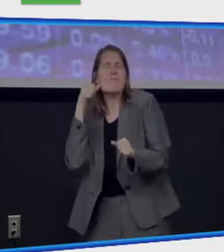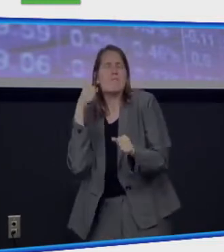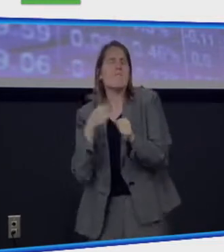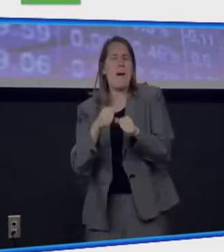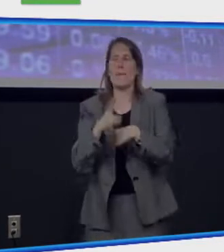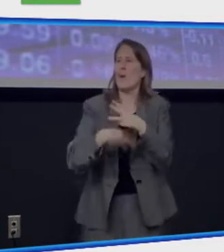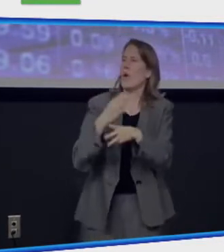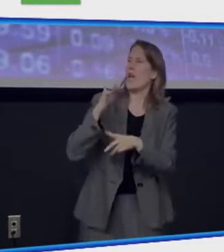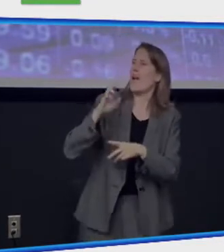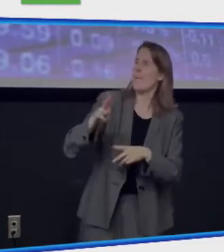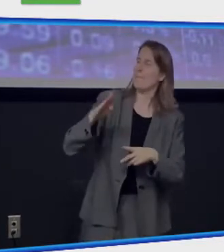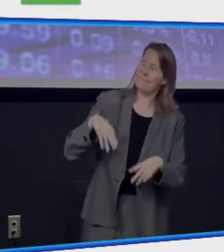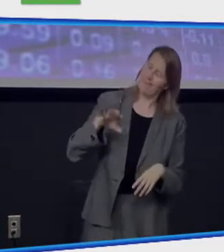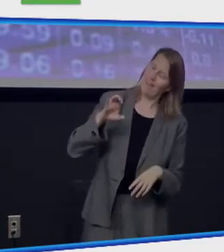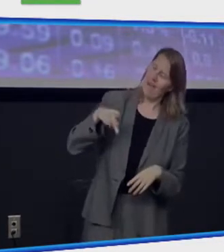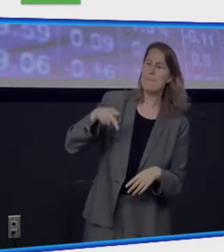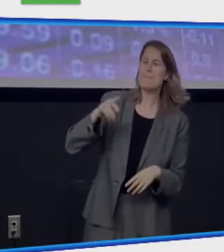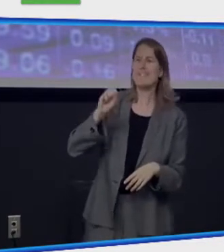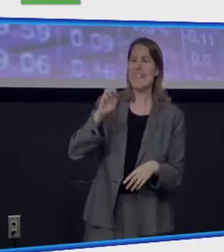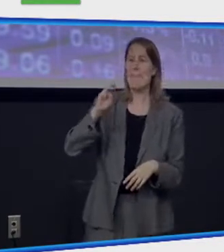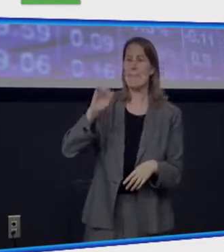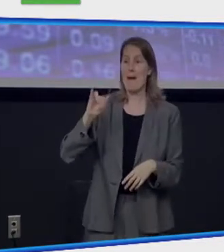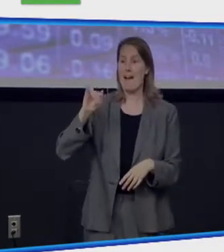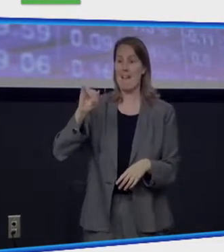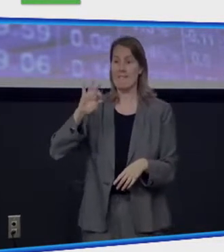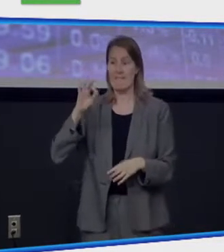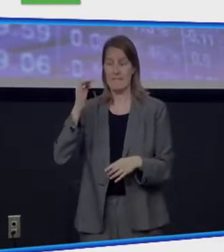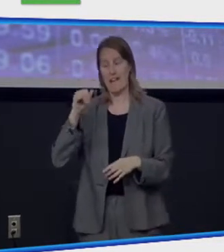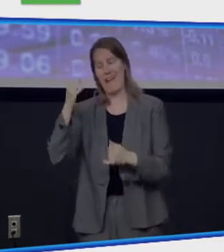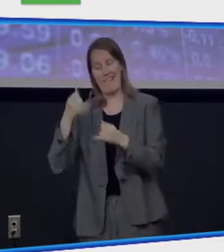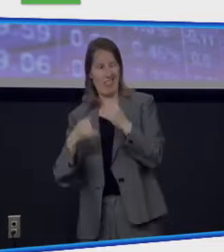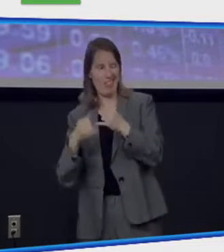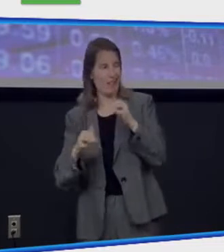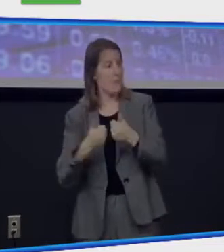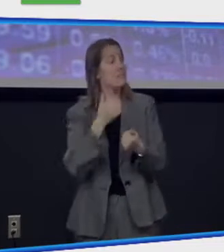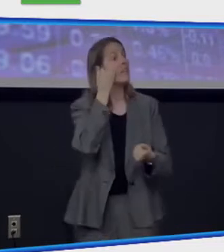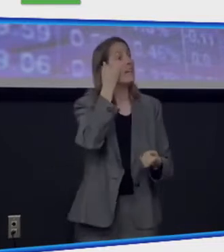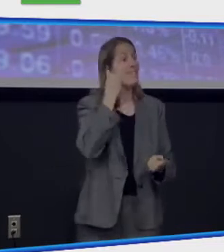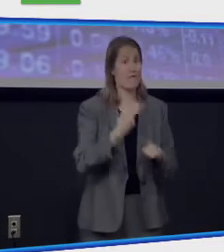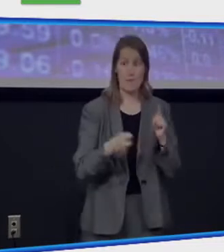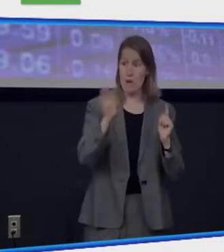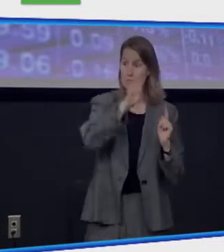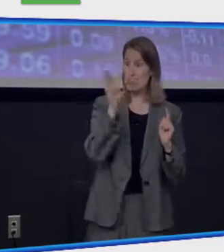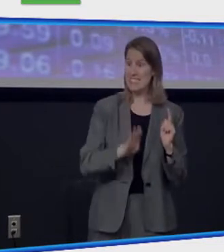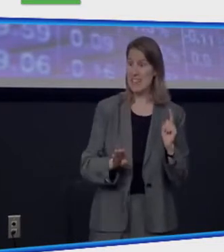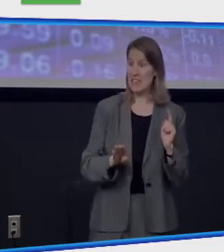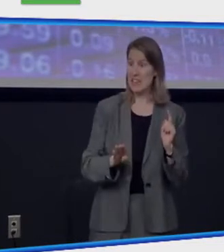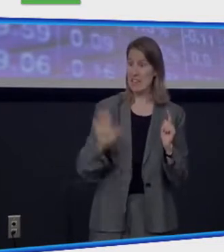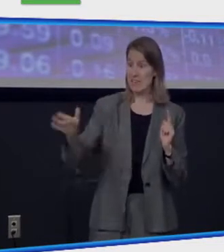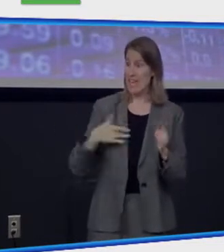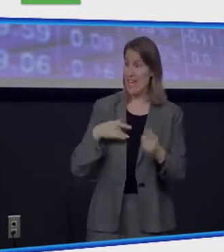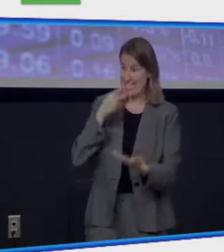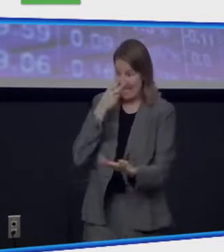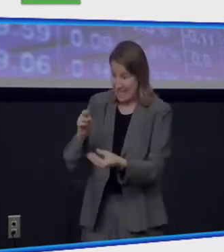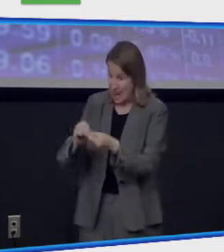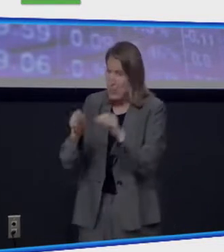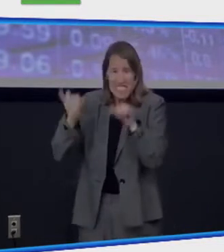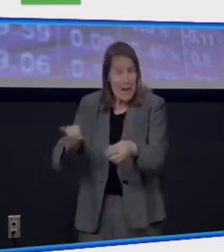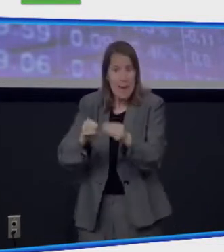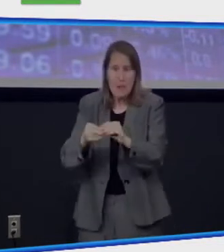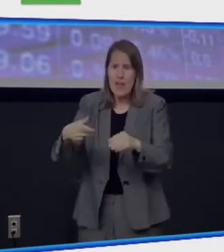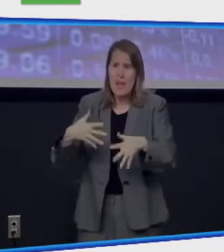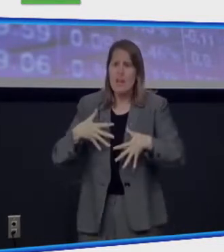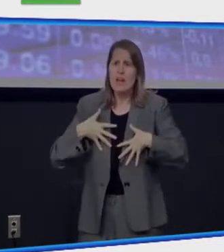Cup semi-final. A Brazilian individual will experience a completely opposite emotional state.